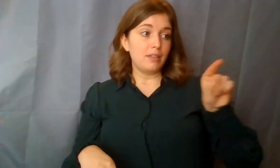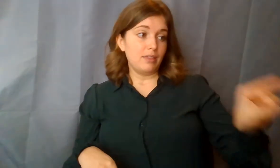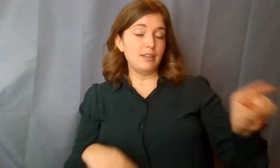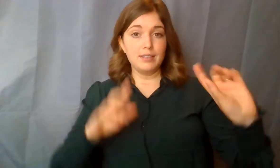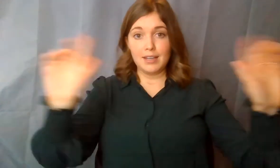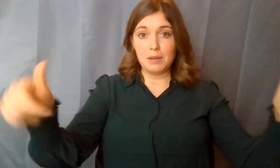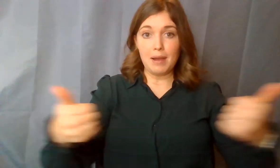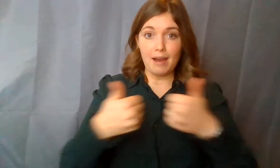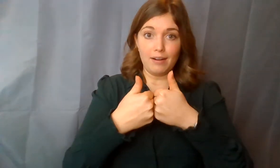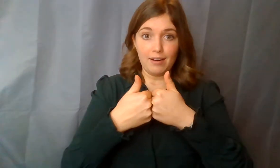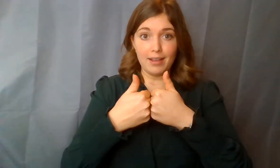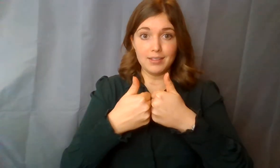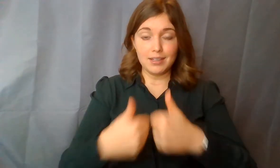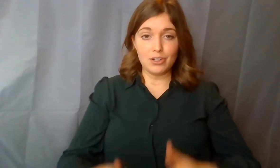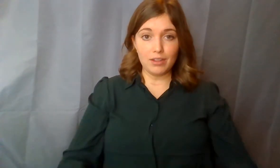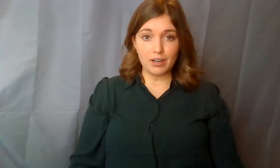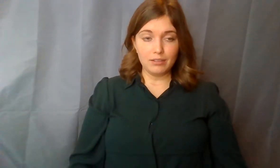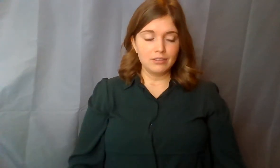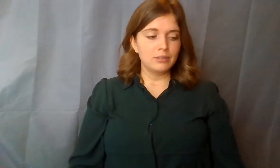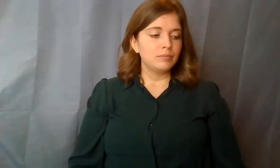and this team are against each other.